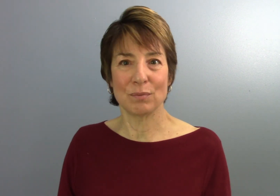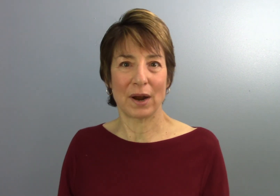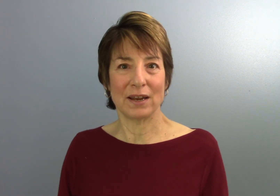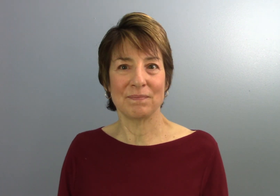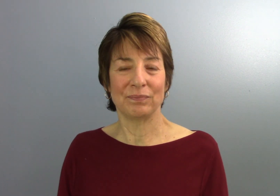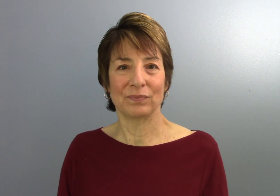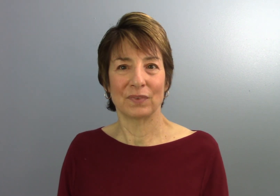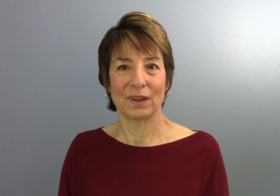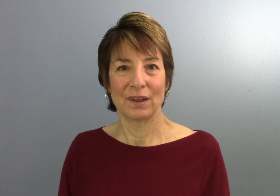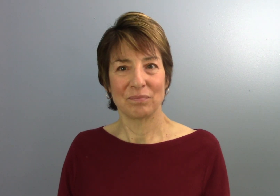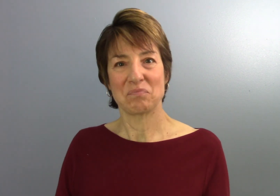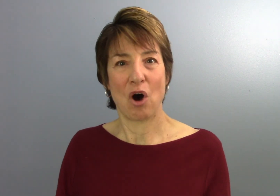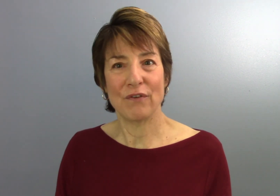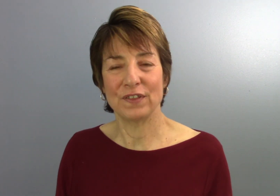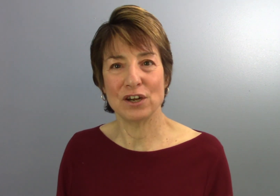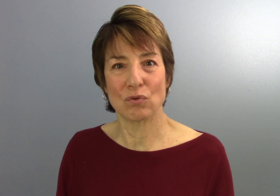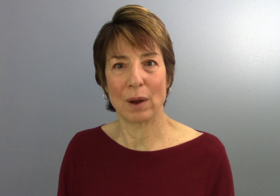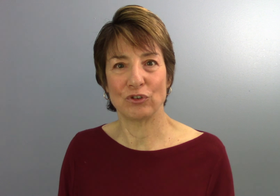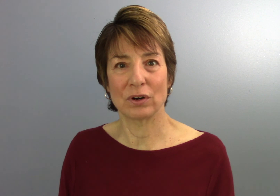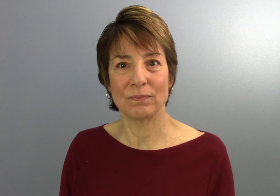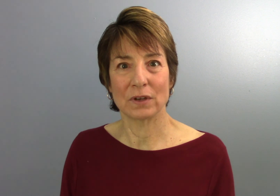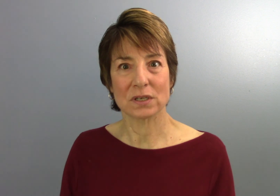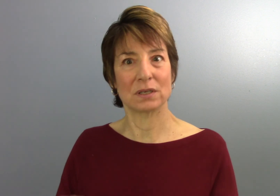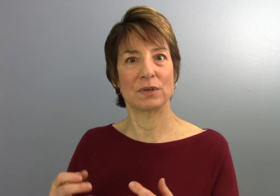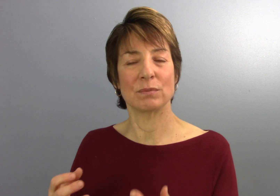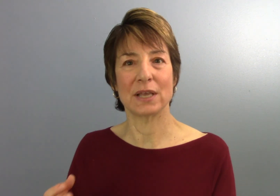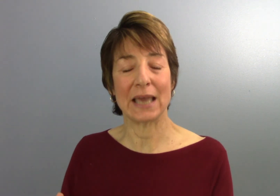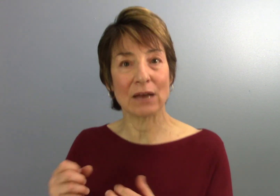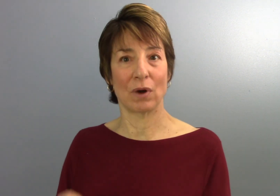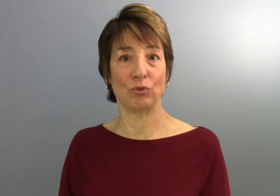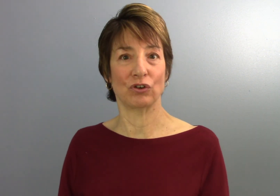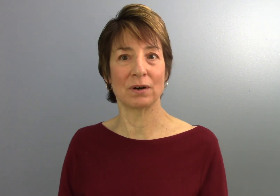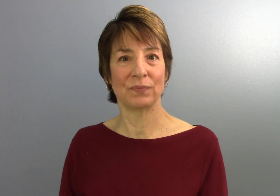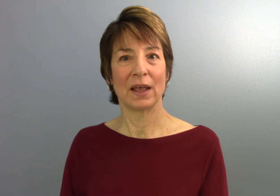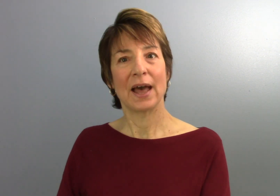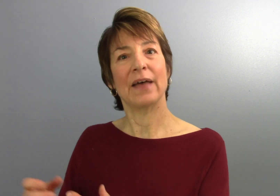brain. Often they don't rupture. Sometimes they can rupture, and that